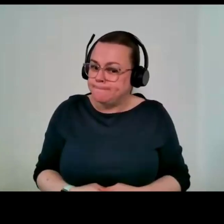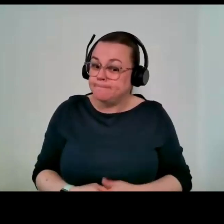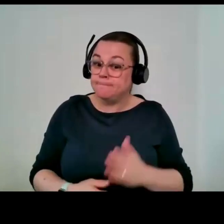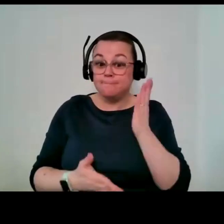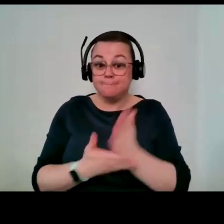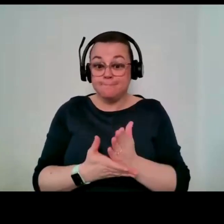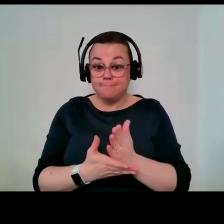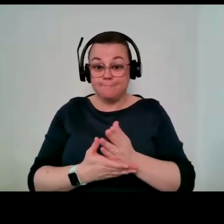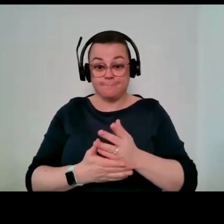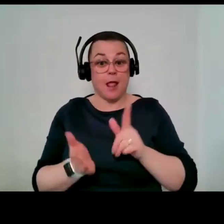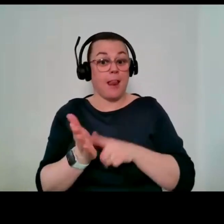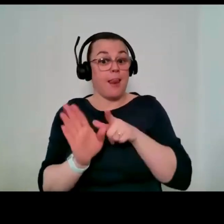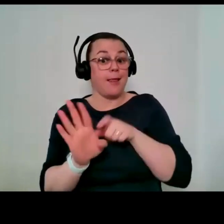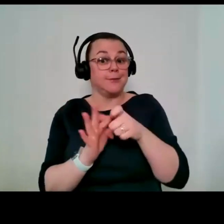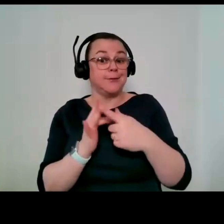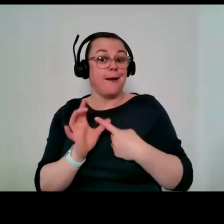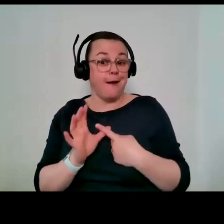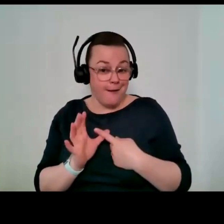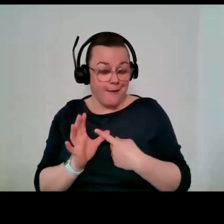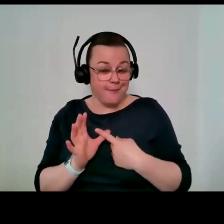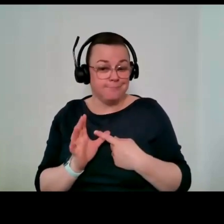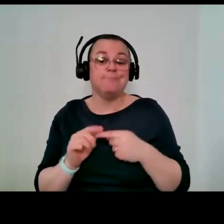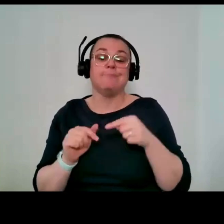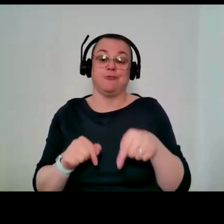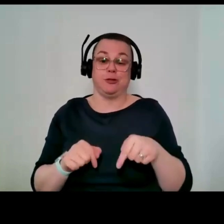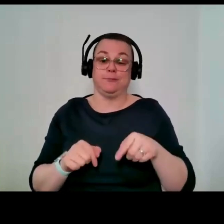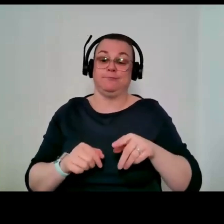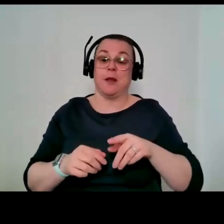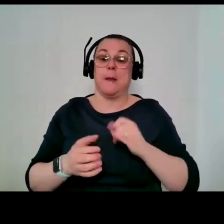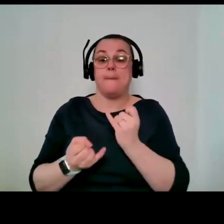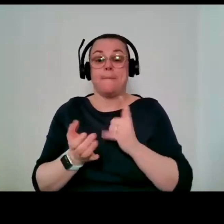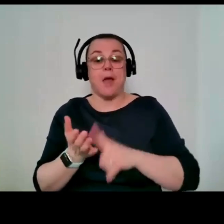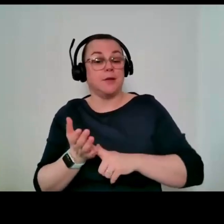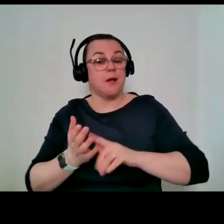is Lydia. So Lydia is our British